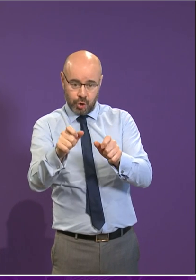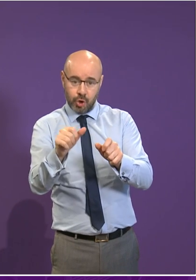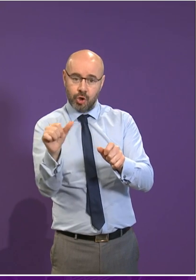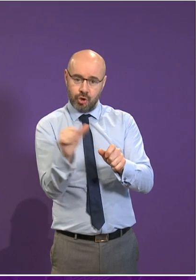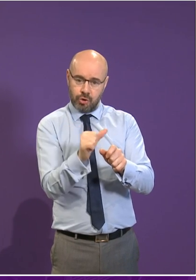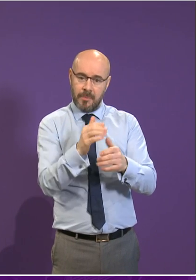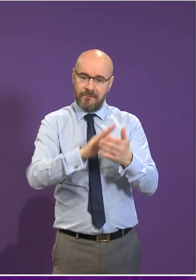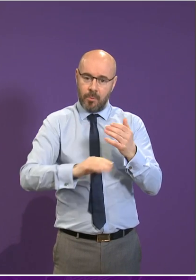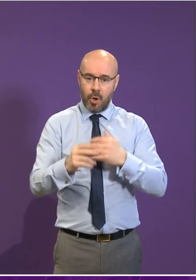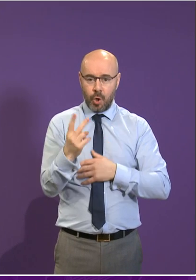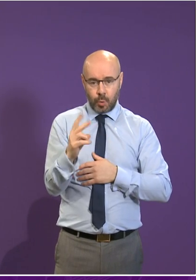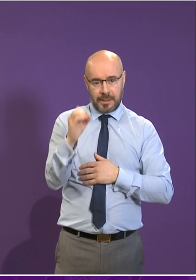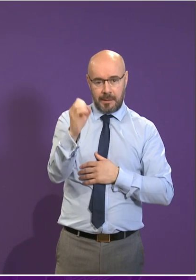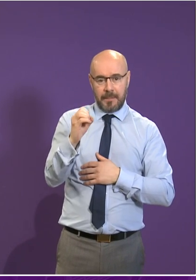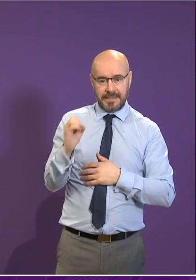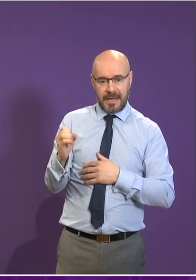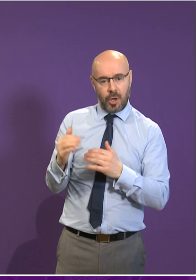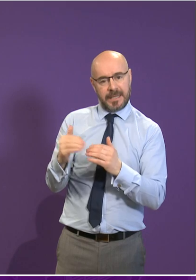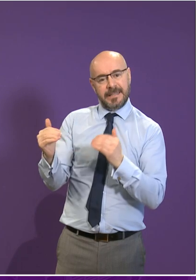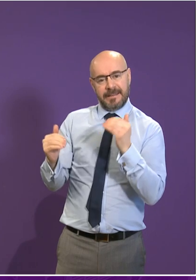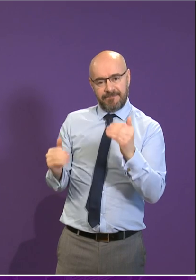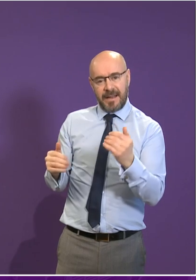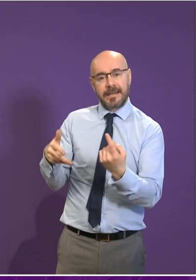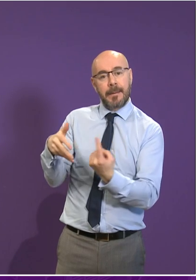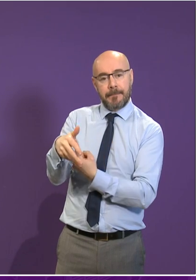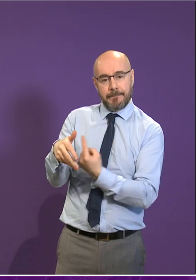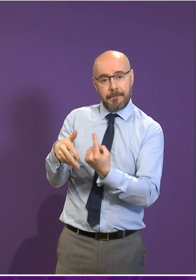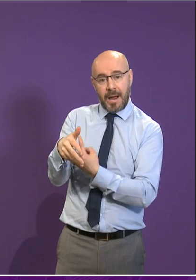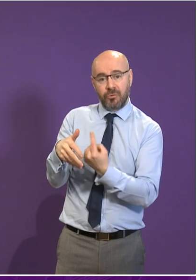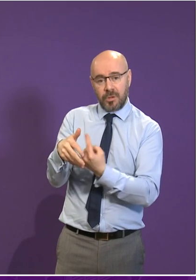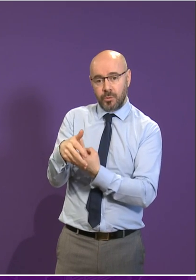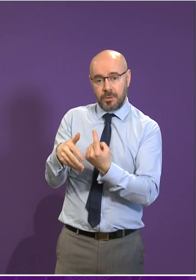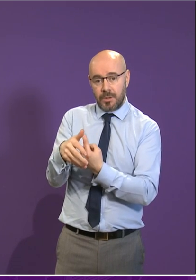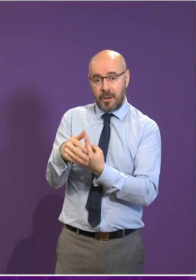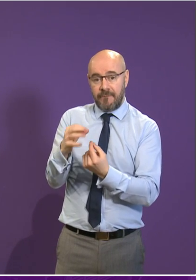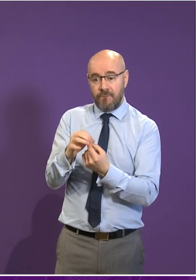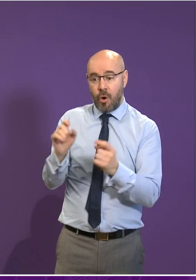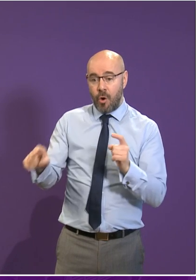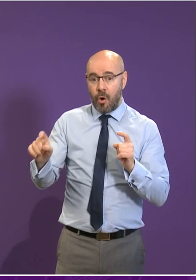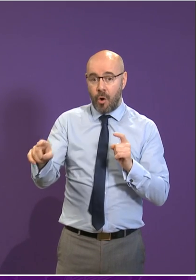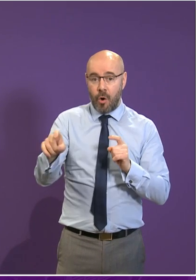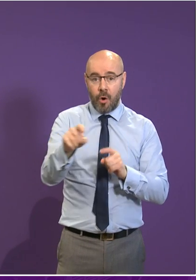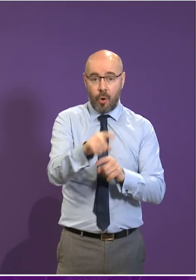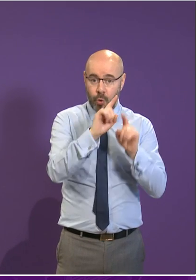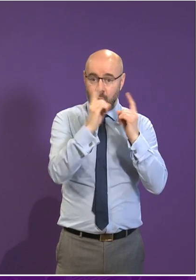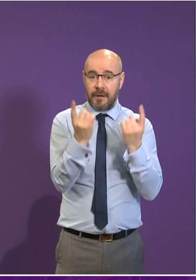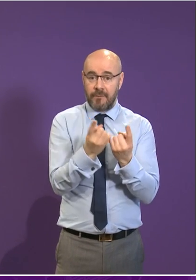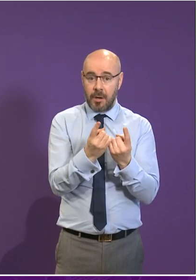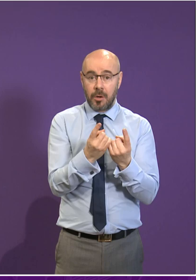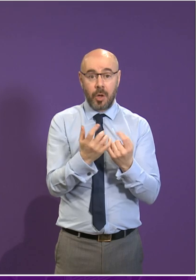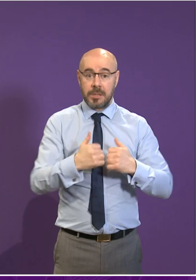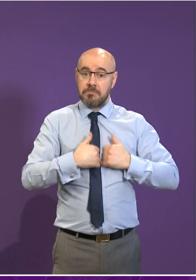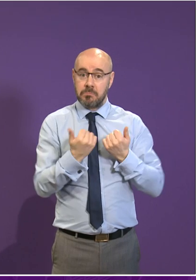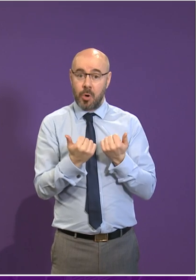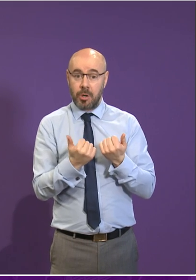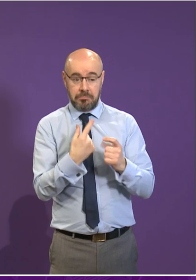20% of the more disadvantaged backgrounds, and that's at every university. And there was some good news reported this